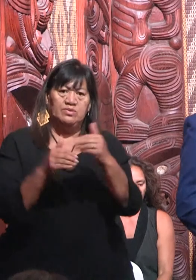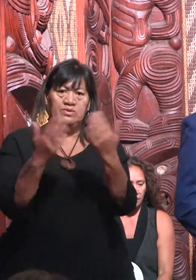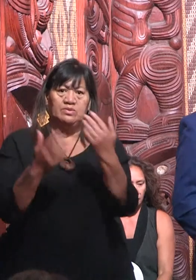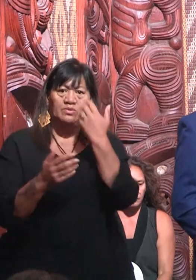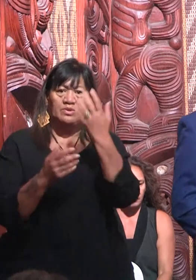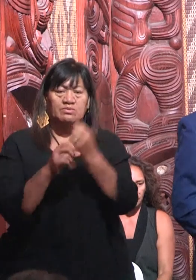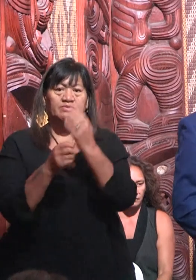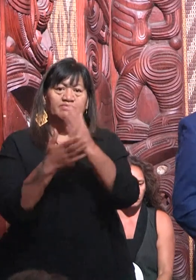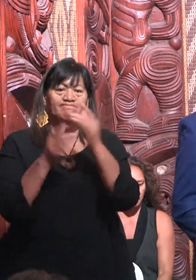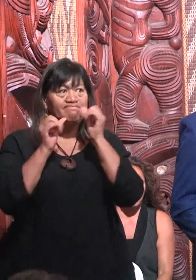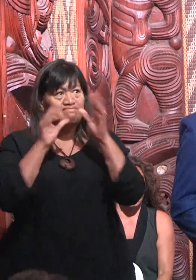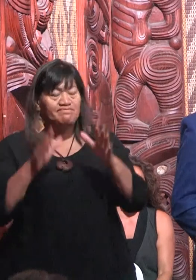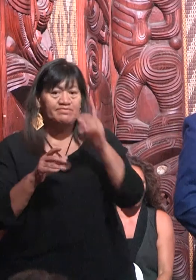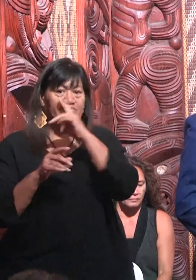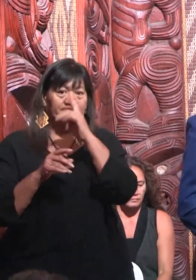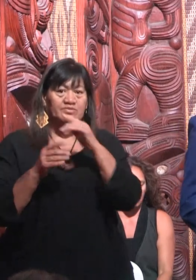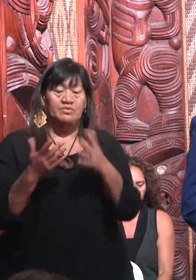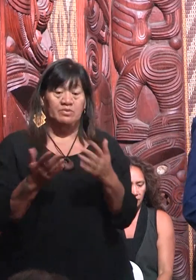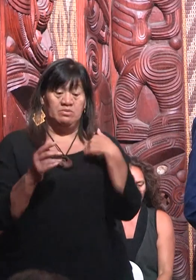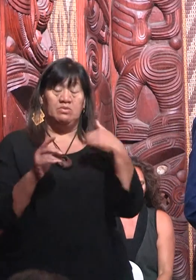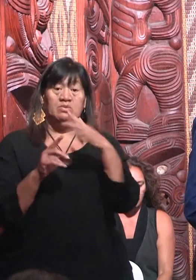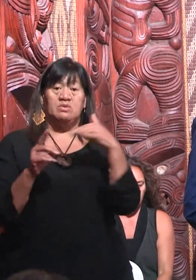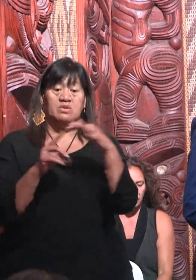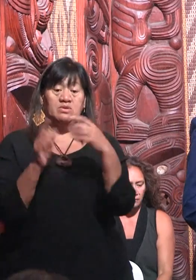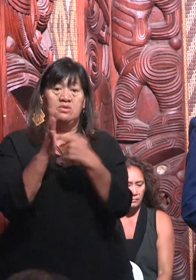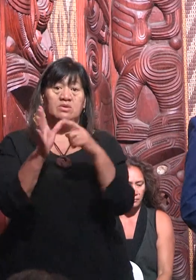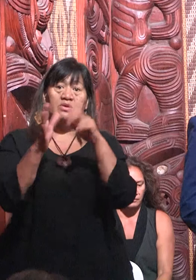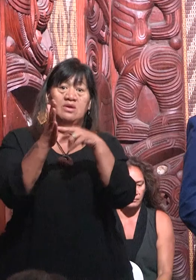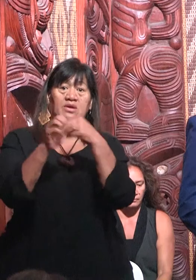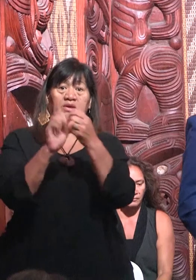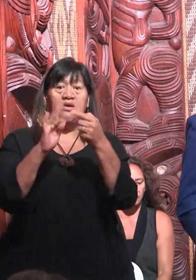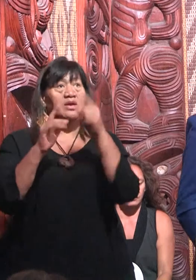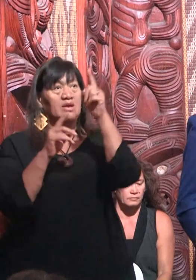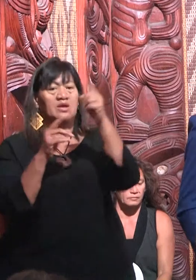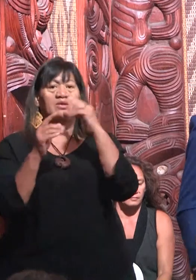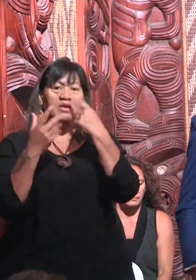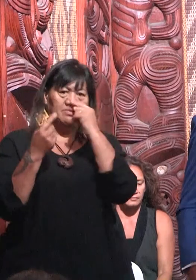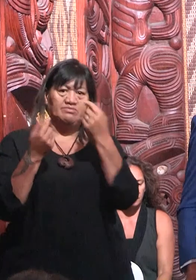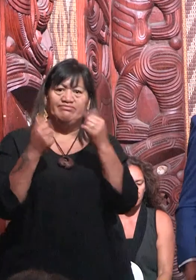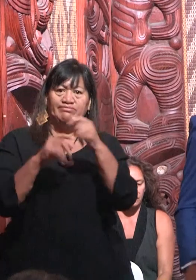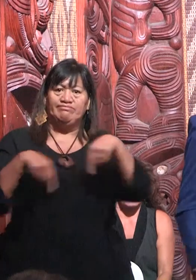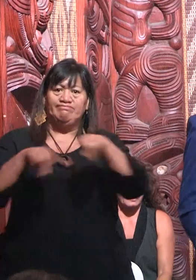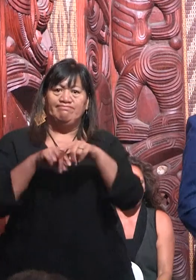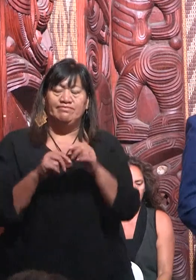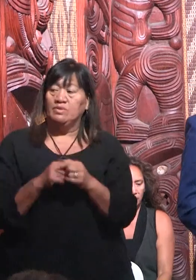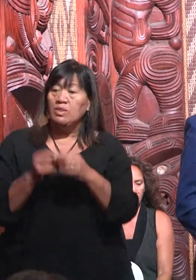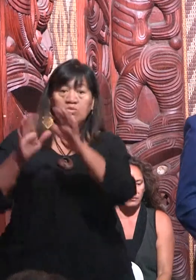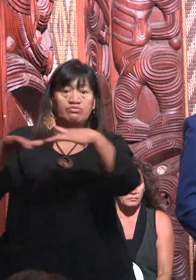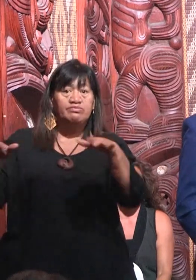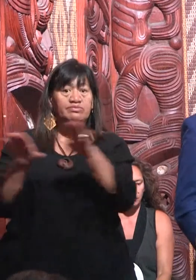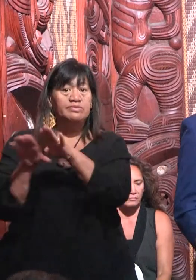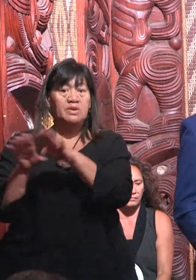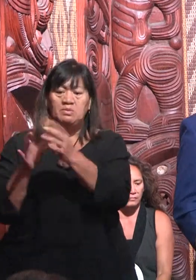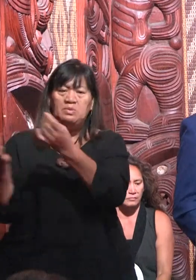I te rangi rano. Ko Ngāti Rangi, tama purupuru marire, e tako tonei te moana piko piko